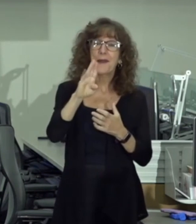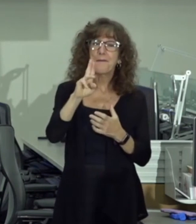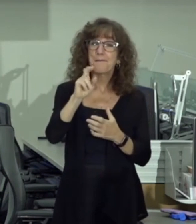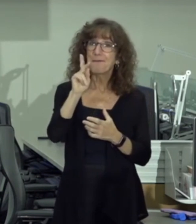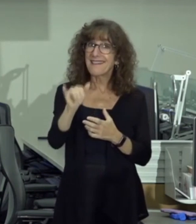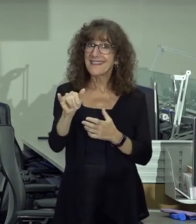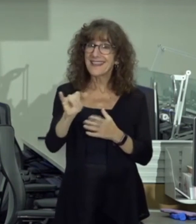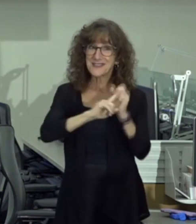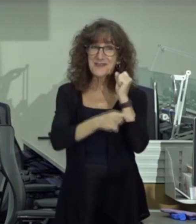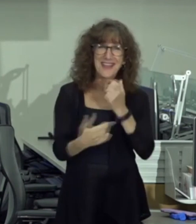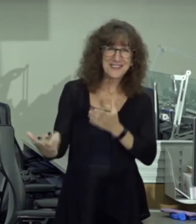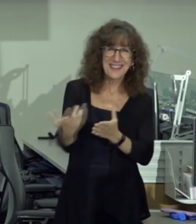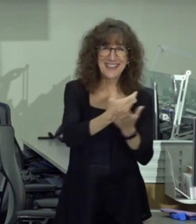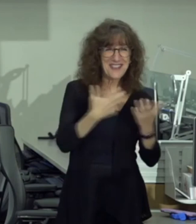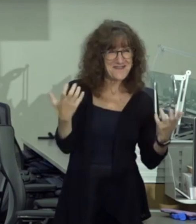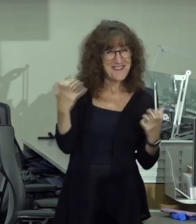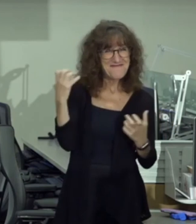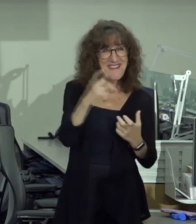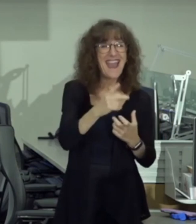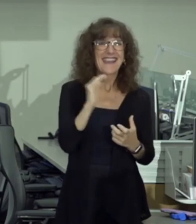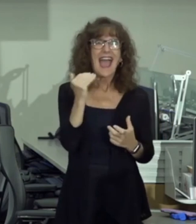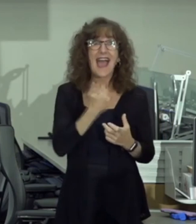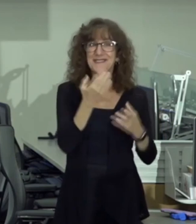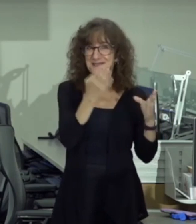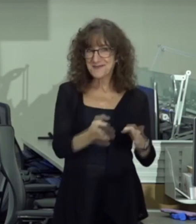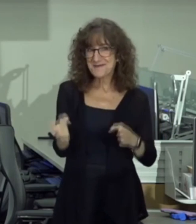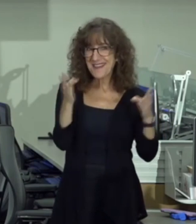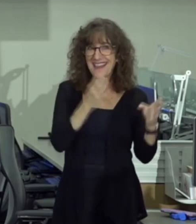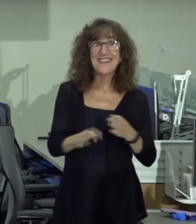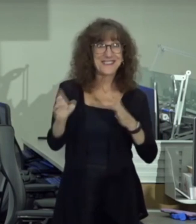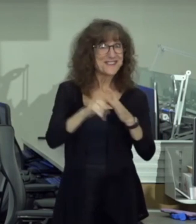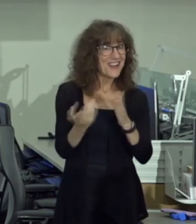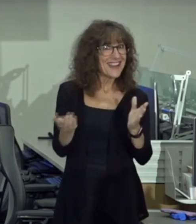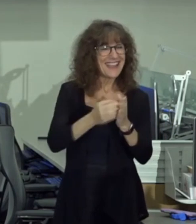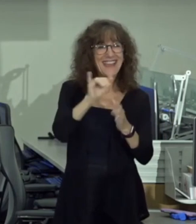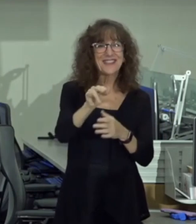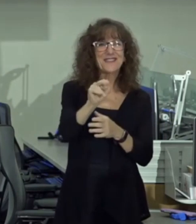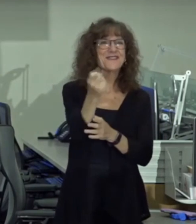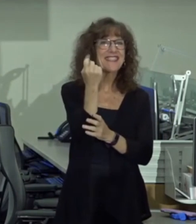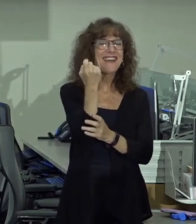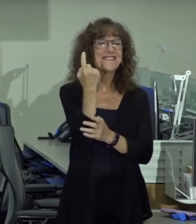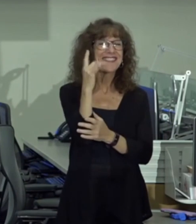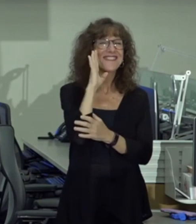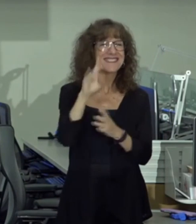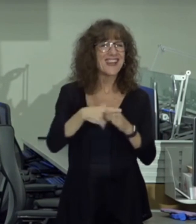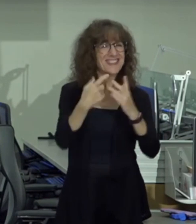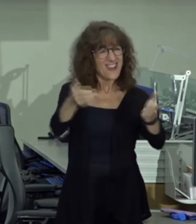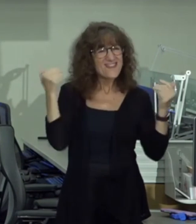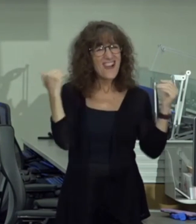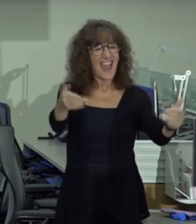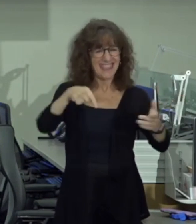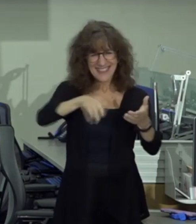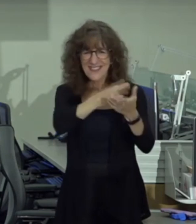trash collection service, and ours will be prepared. We're preparing to resume that on June 11th. So go ahead again